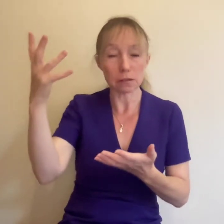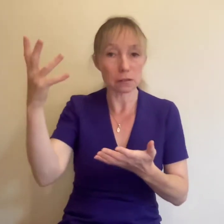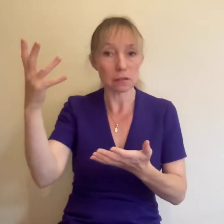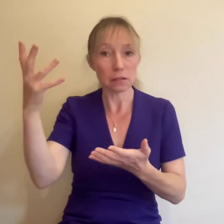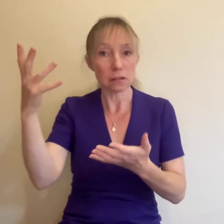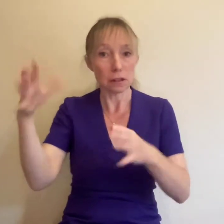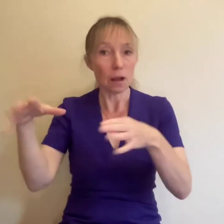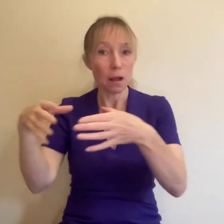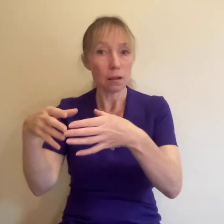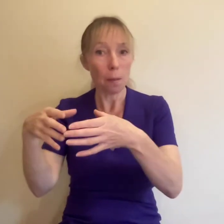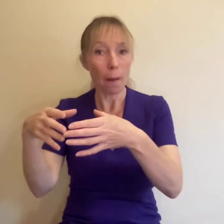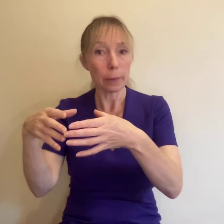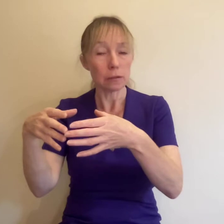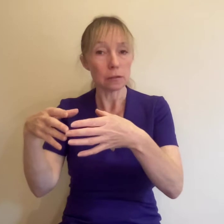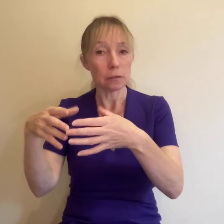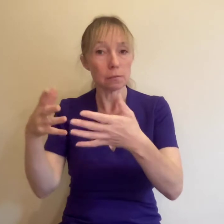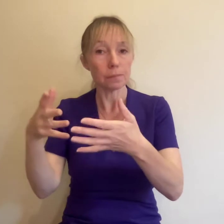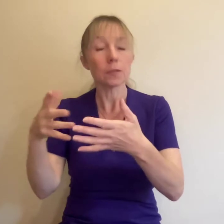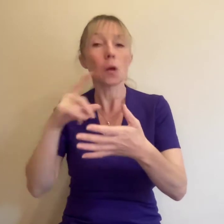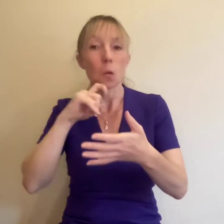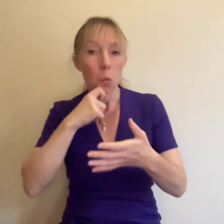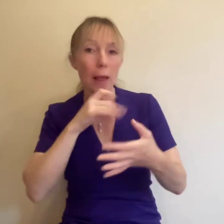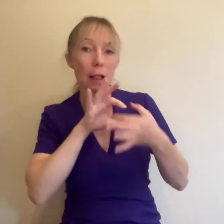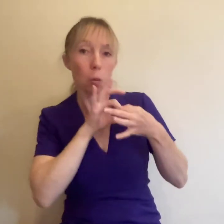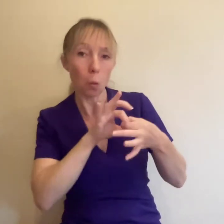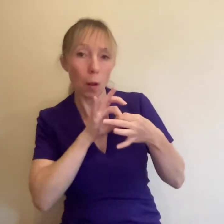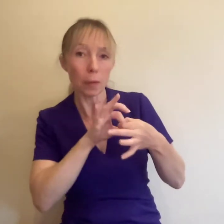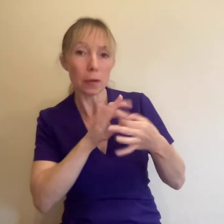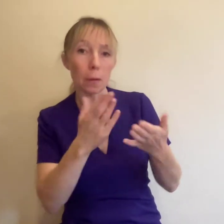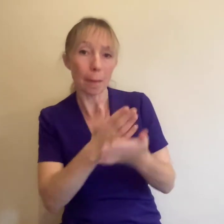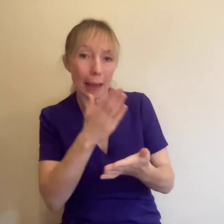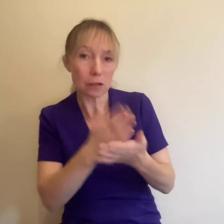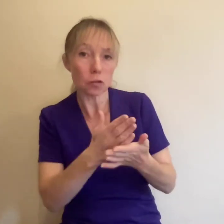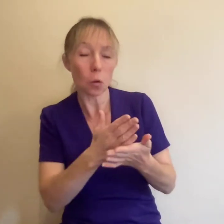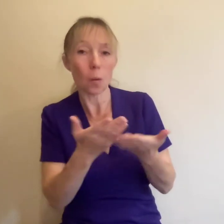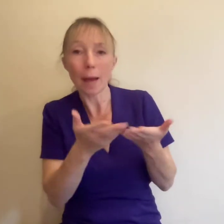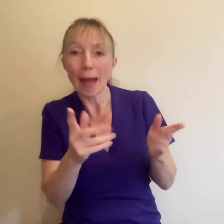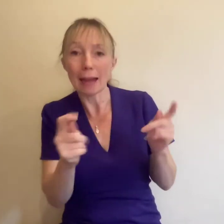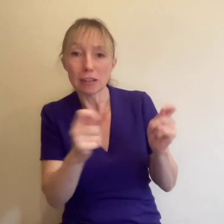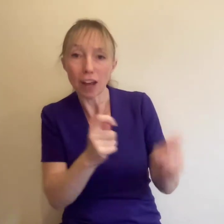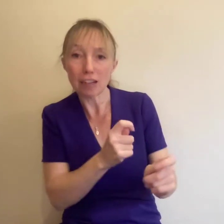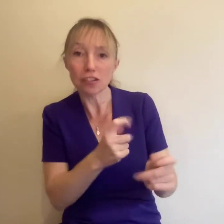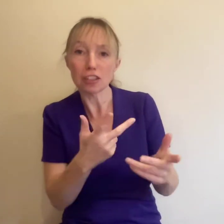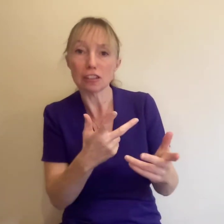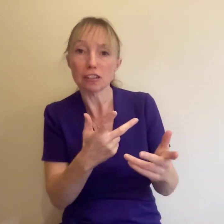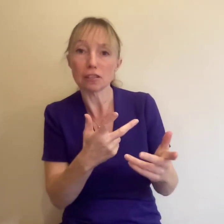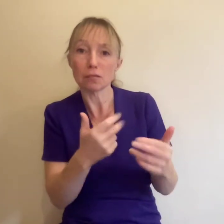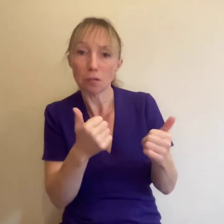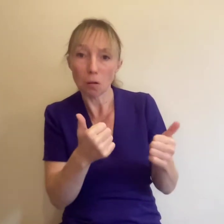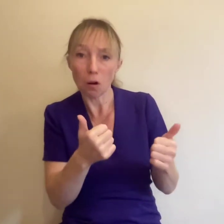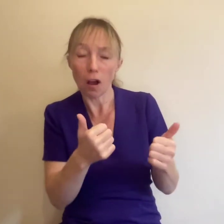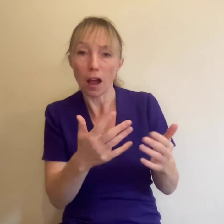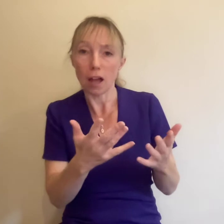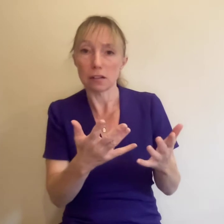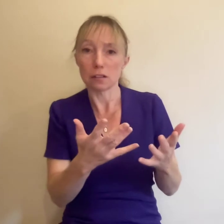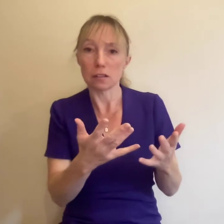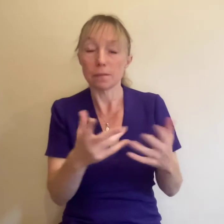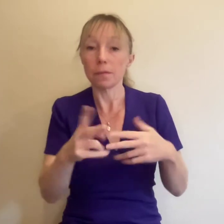body. We will work with you to help mitigate any changes that could occur. If you have any further questions about